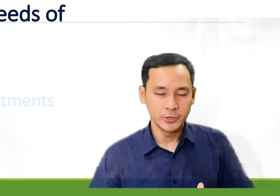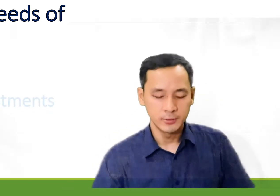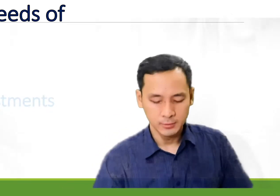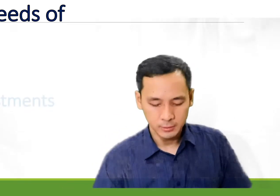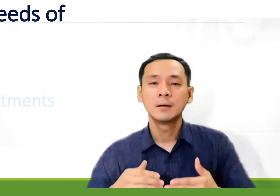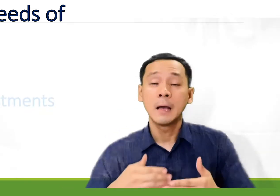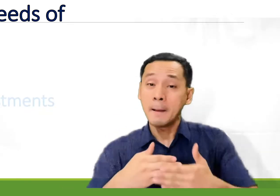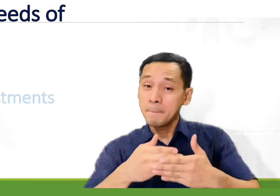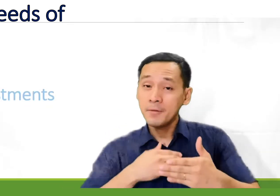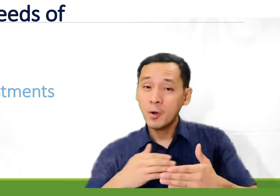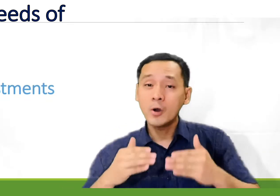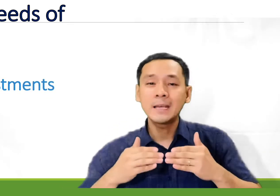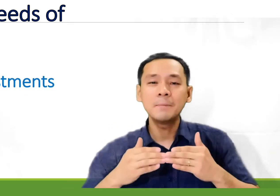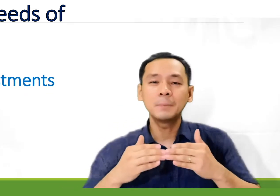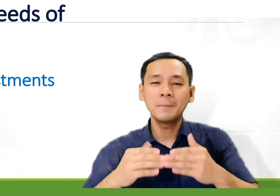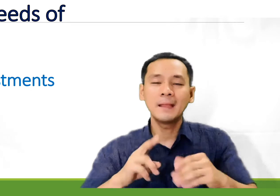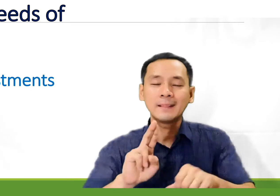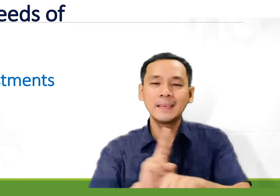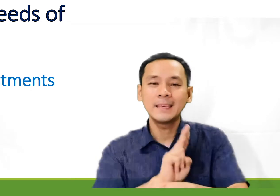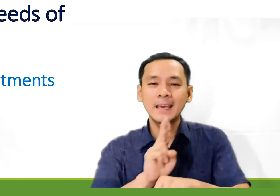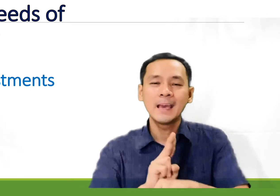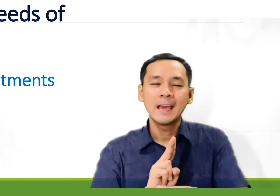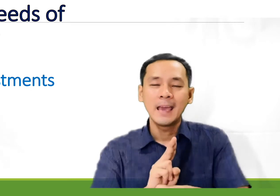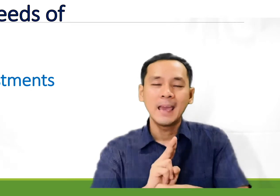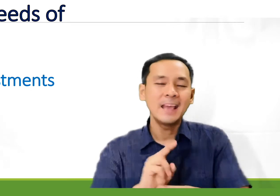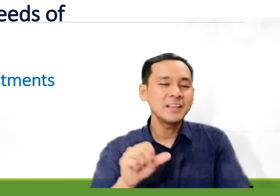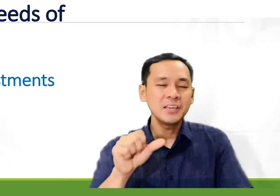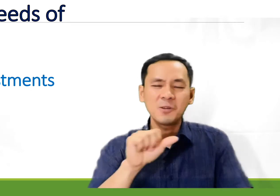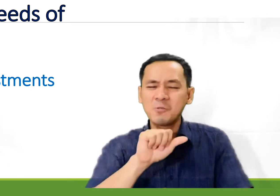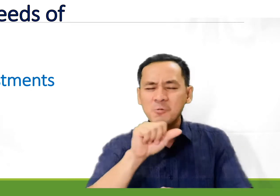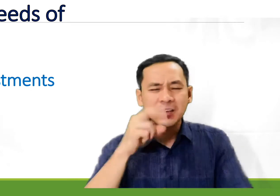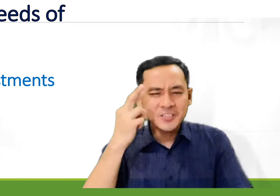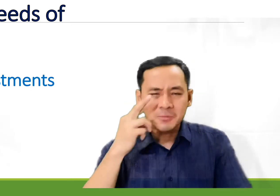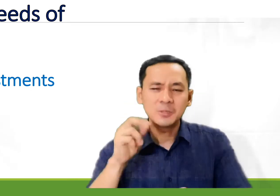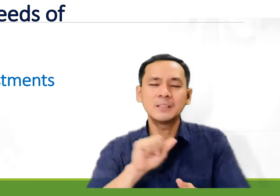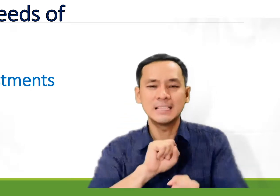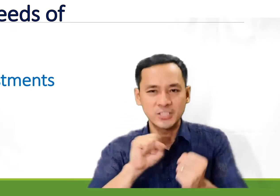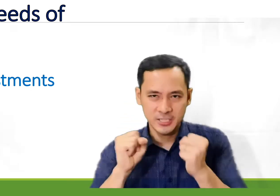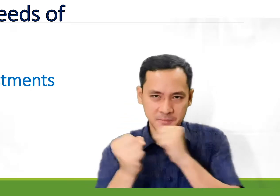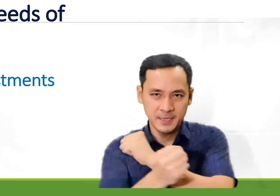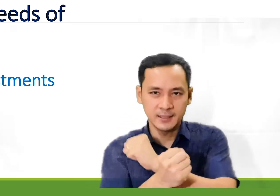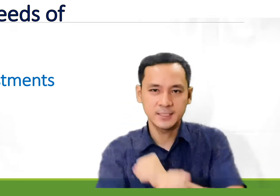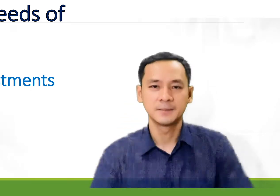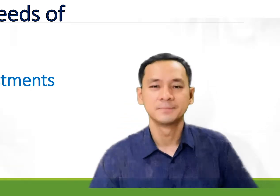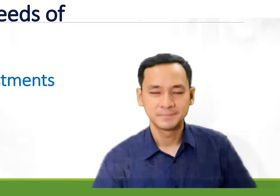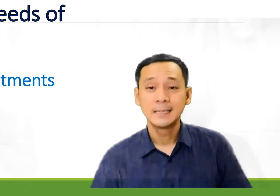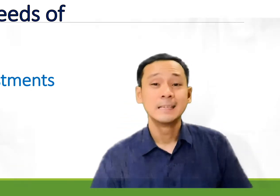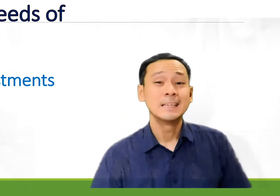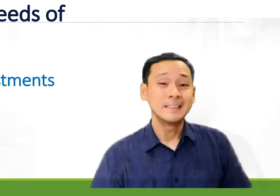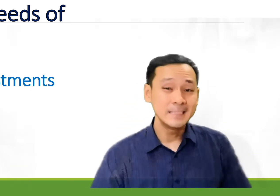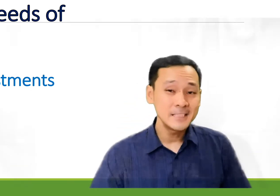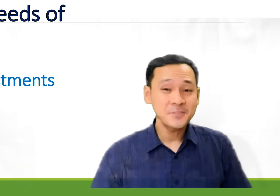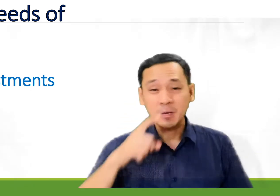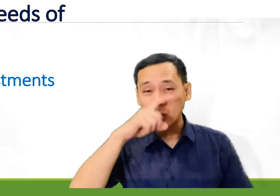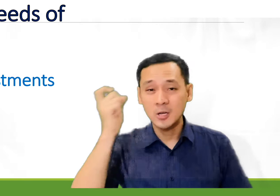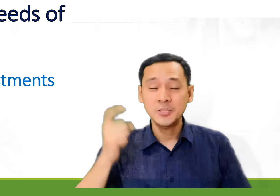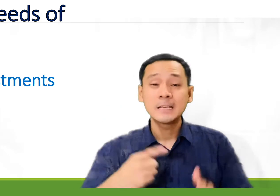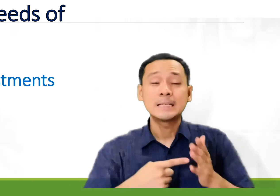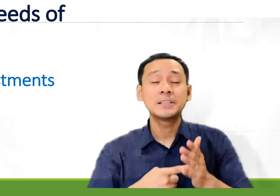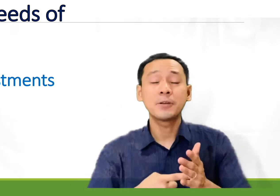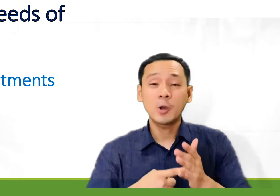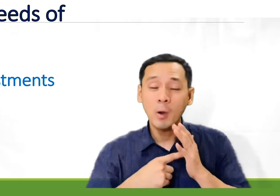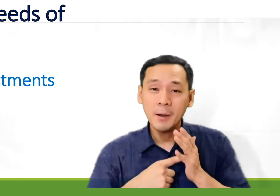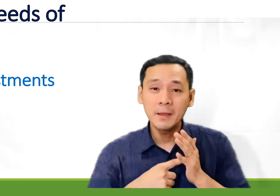learner before implementing any reasonable adjustment. This is